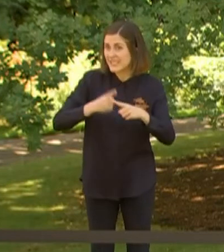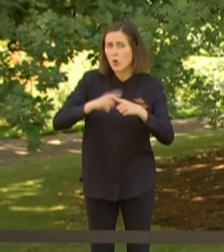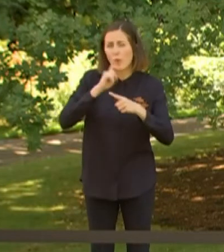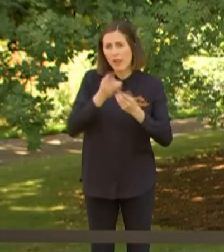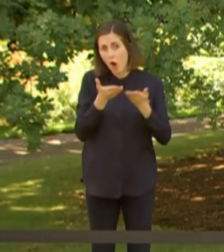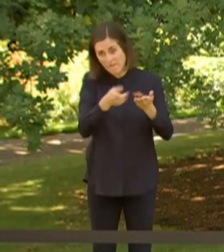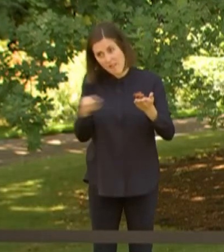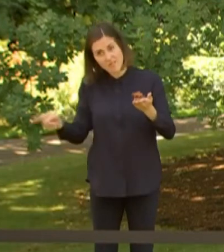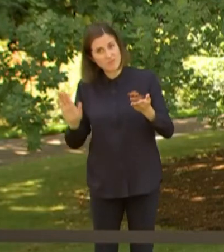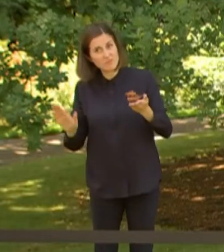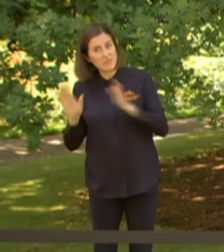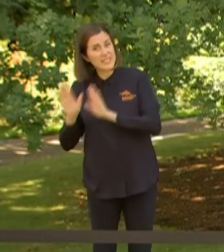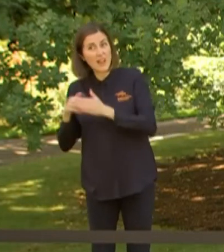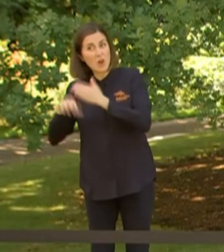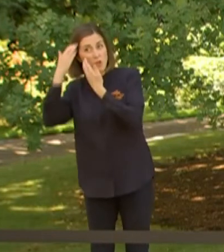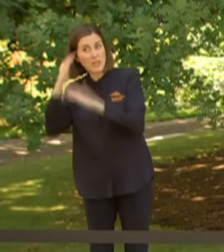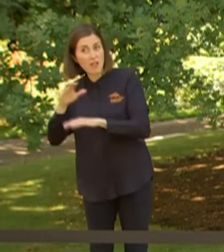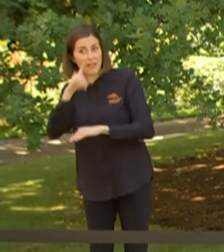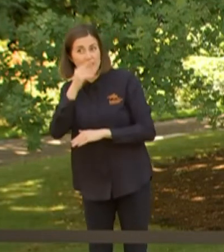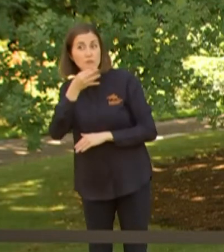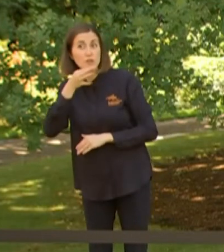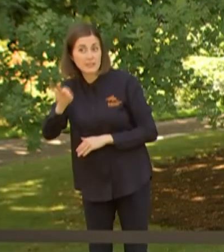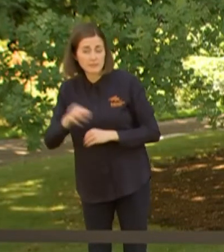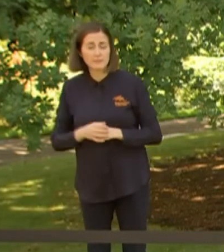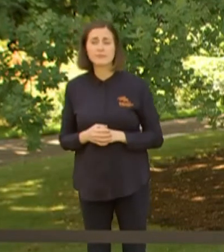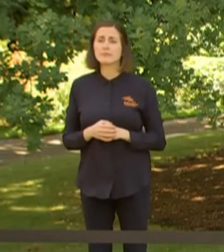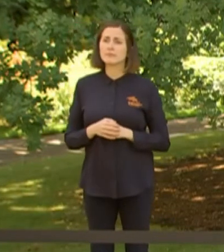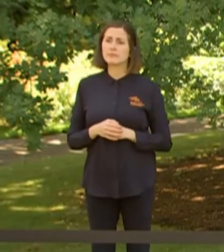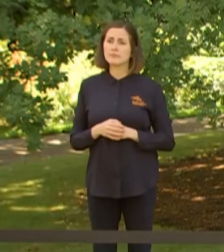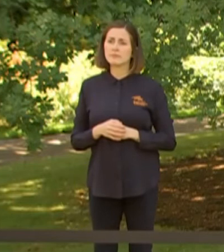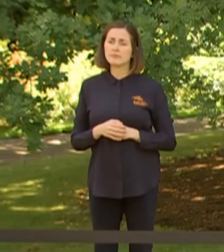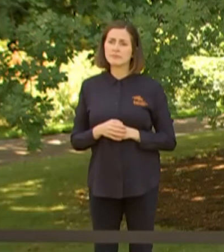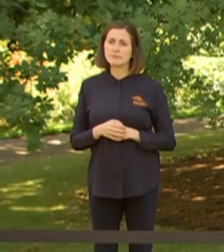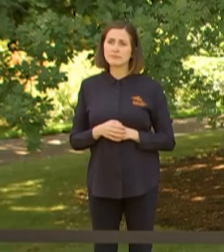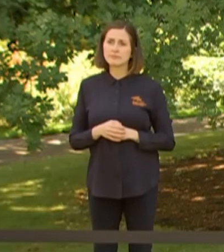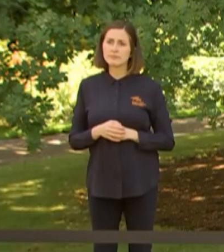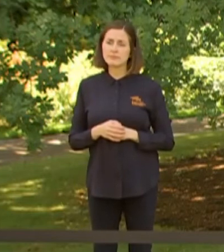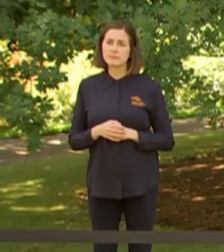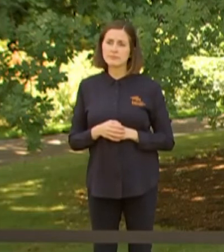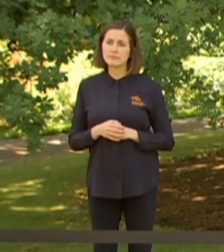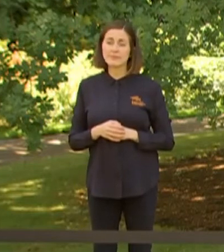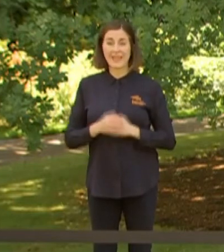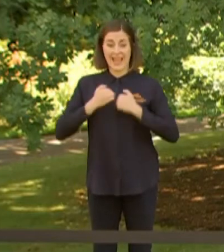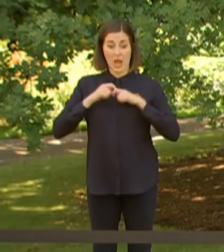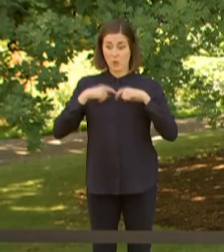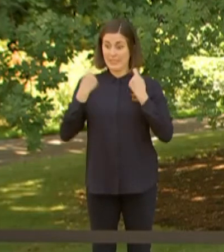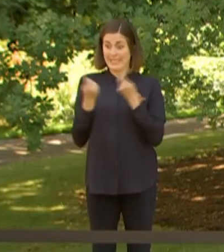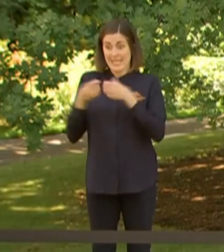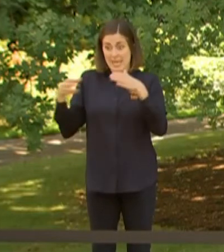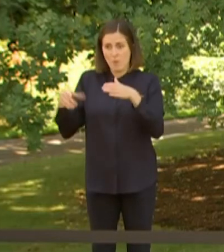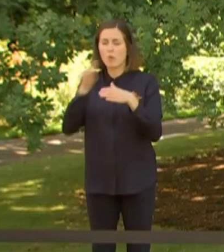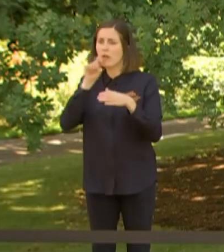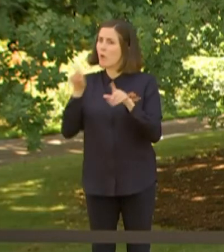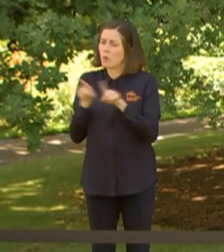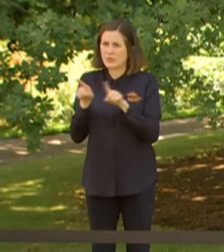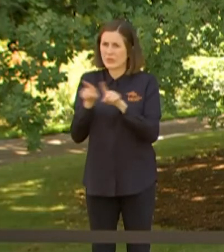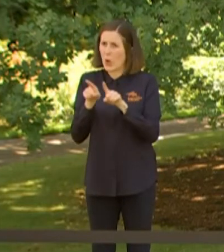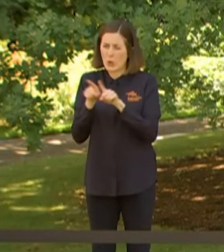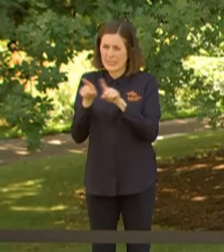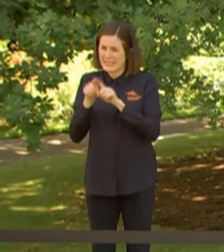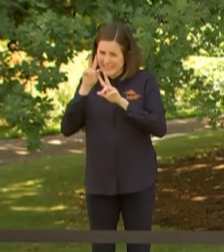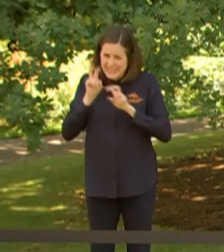will also be doing contact tracing will also be embedded in our team. So right from the